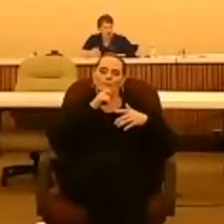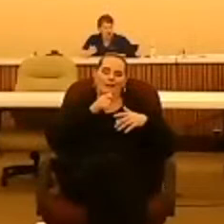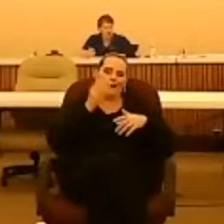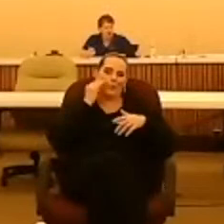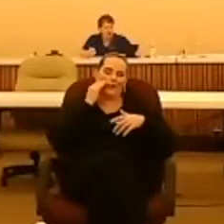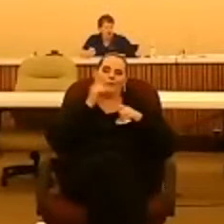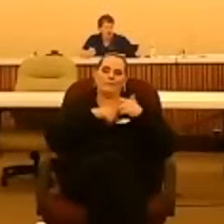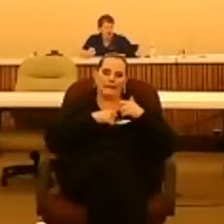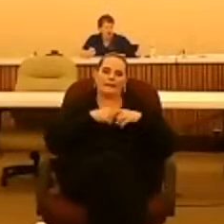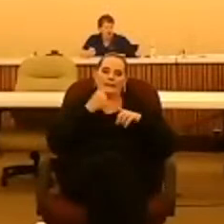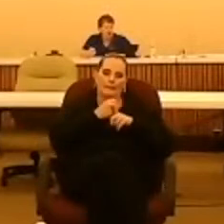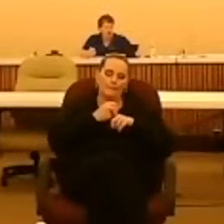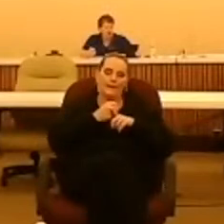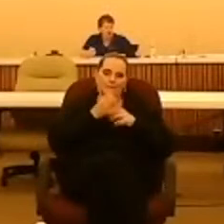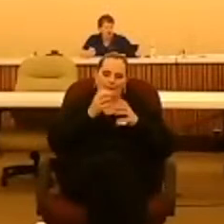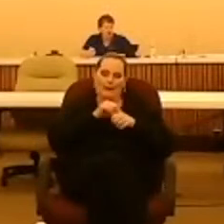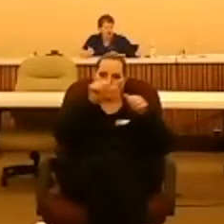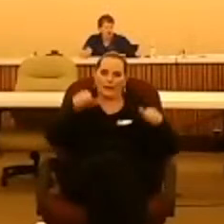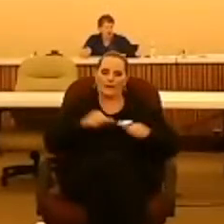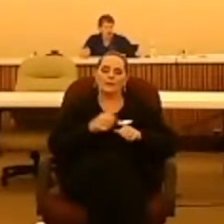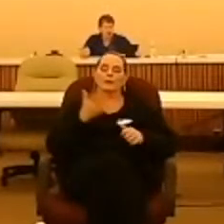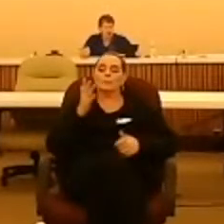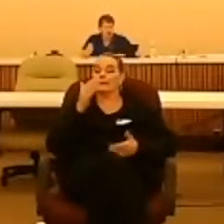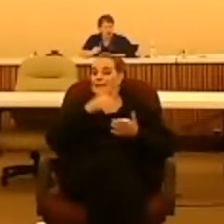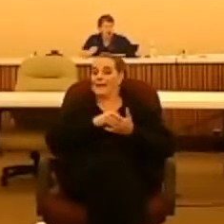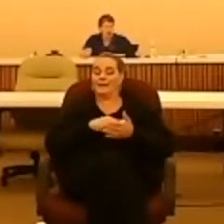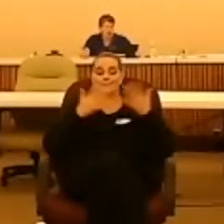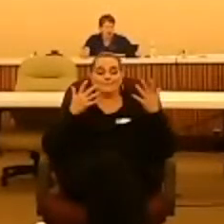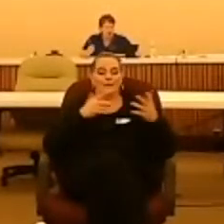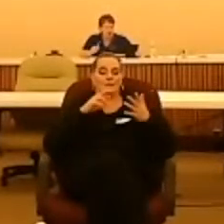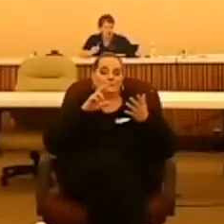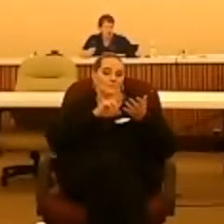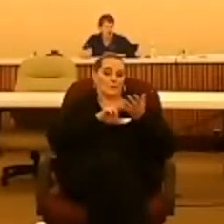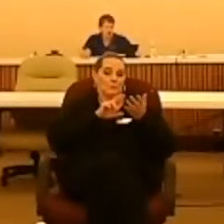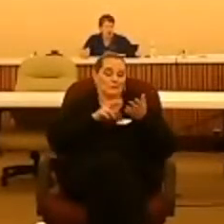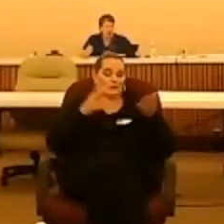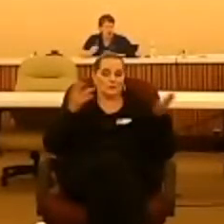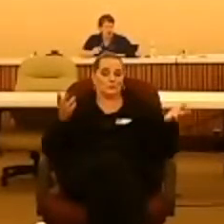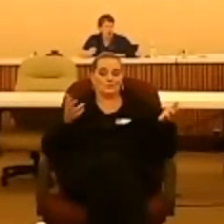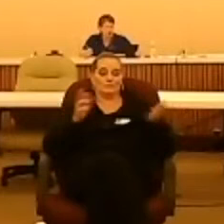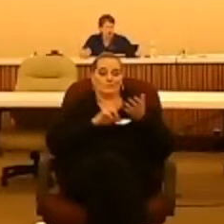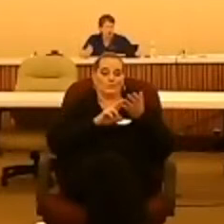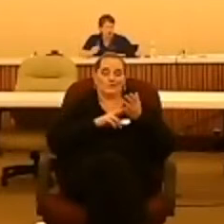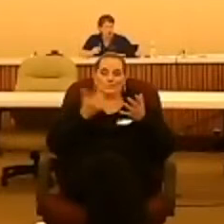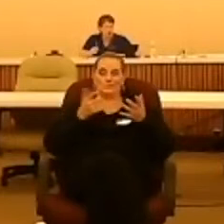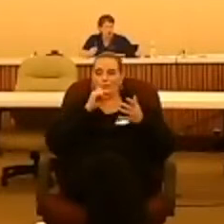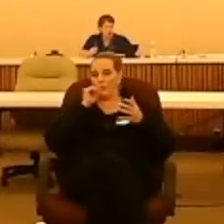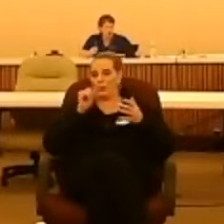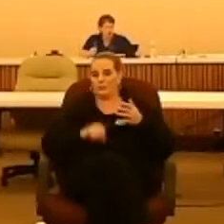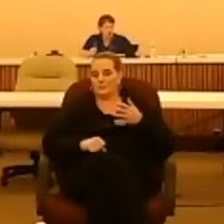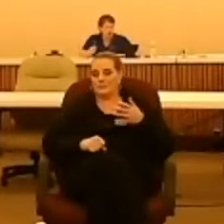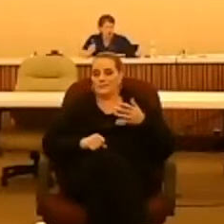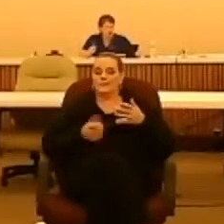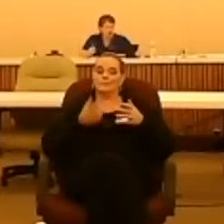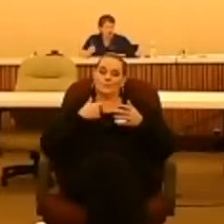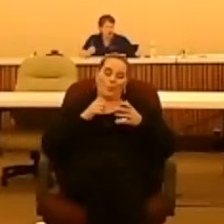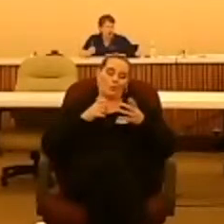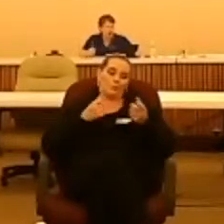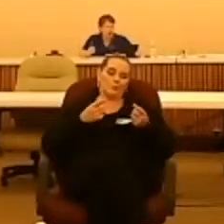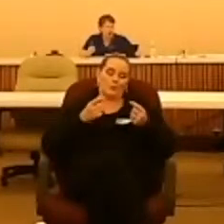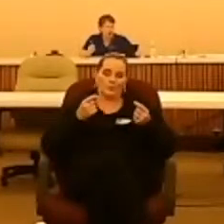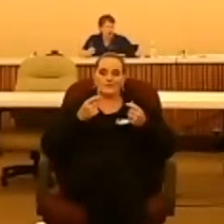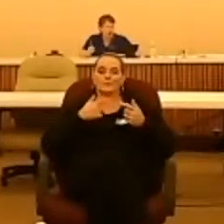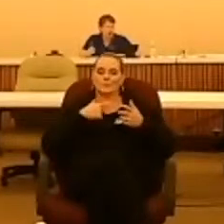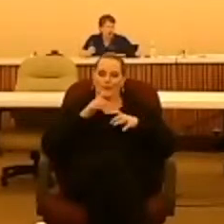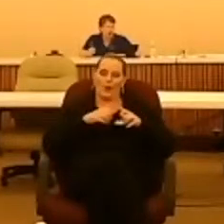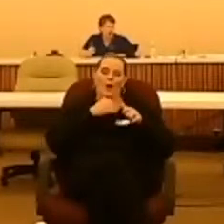any impact areas, but again, the study was too old. So we basically said, you got to update